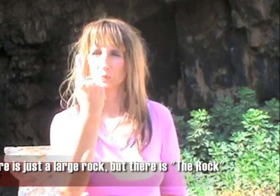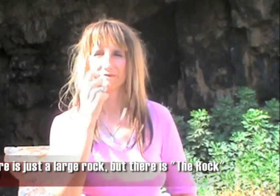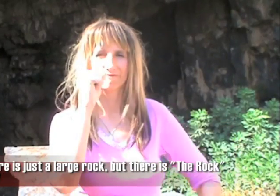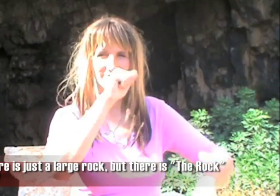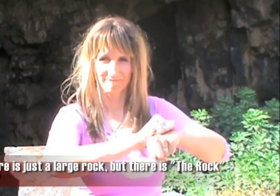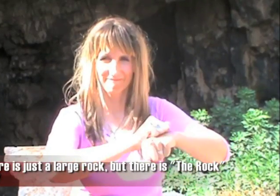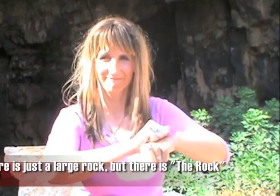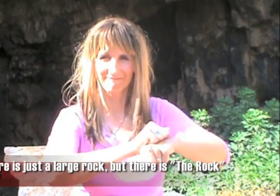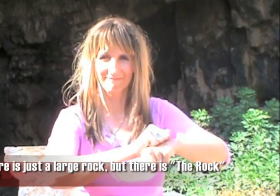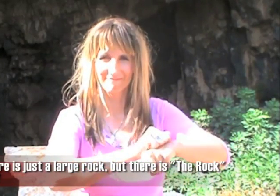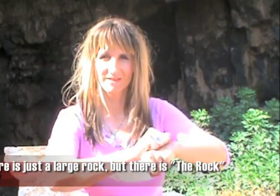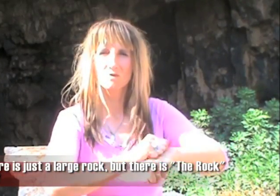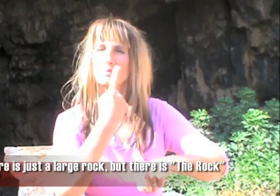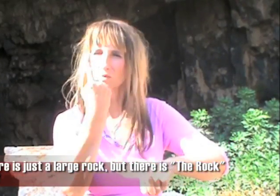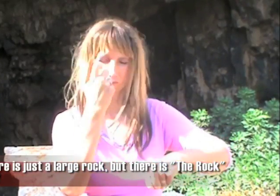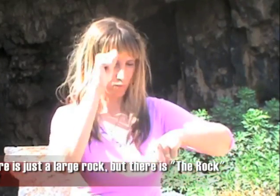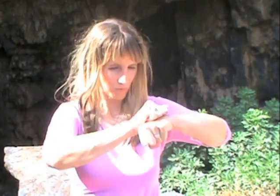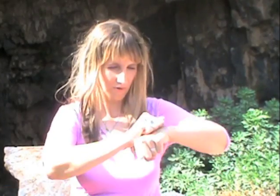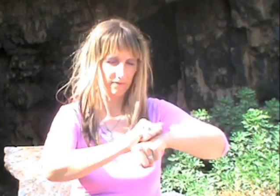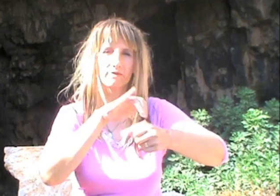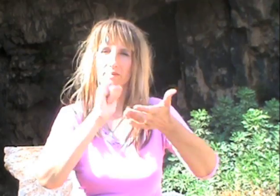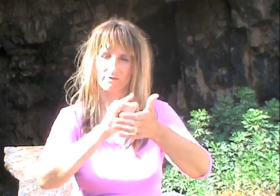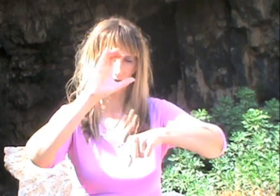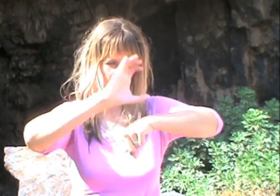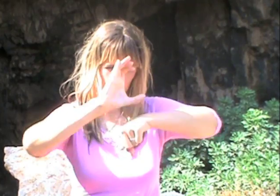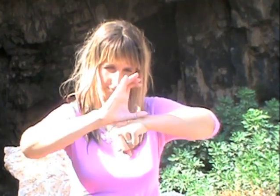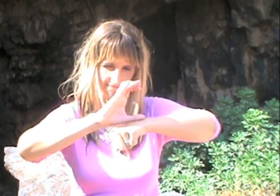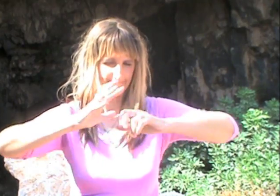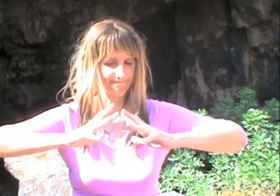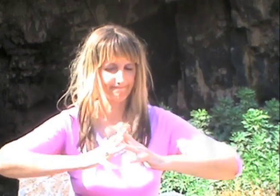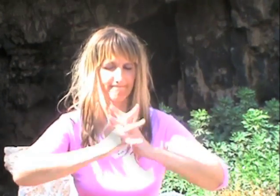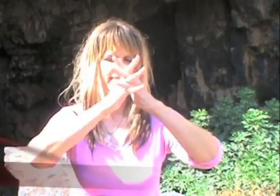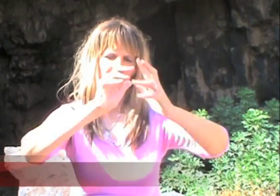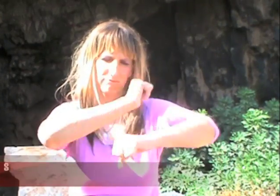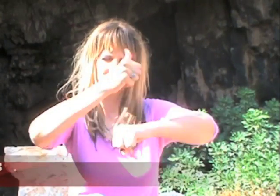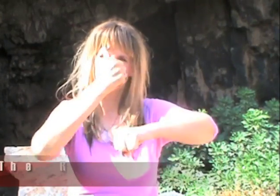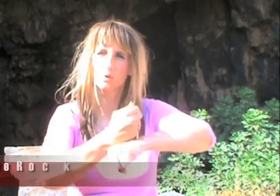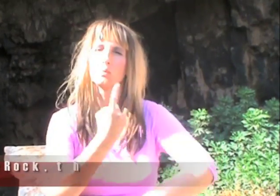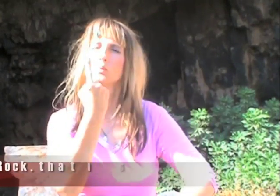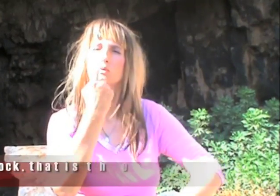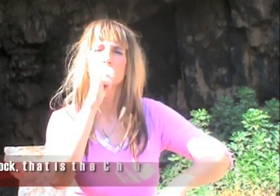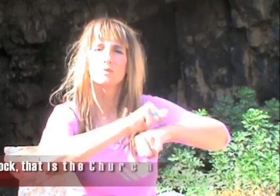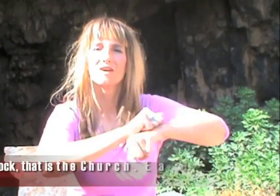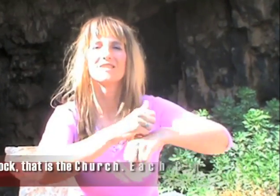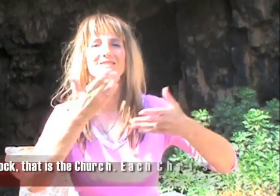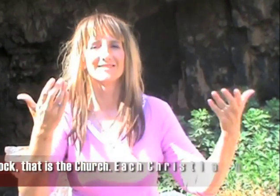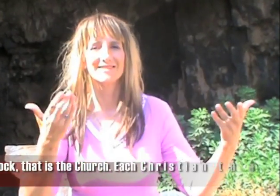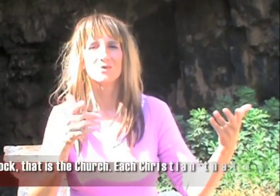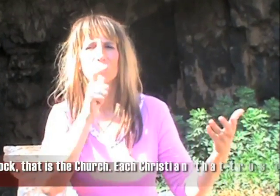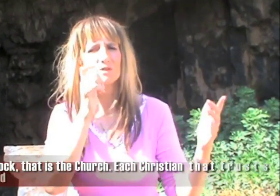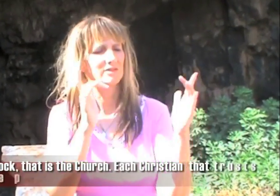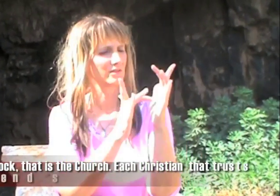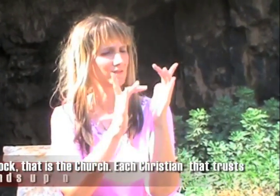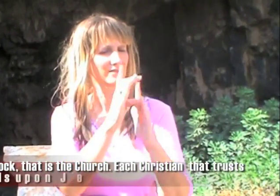is it this rock that's their strength? No. The one rock that the church is built upon, who is that? It's